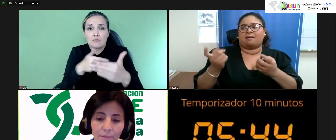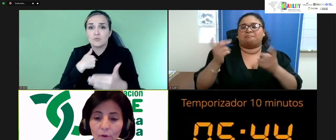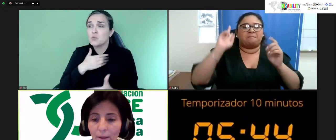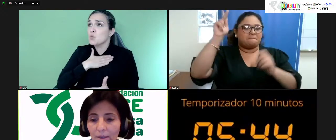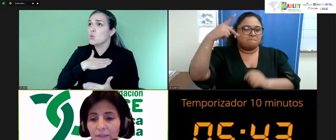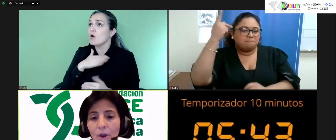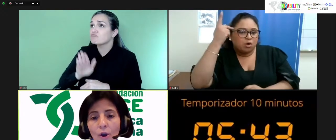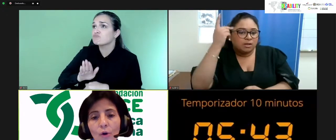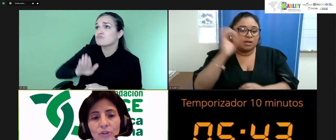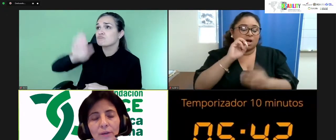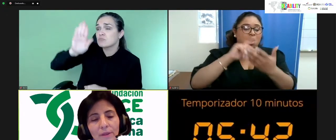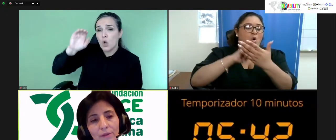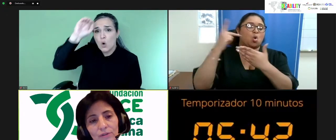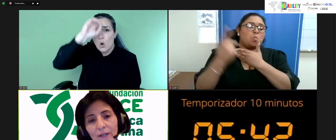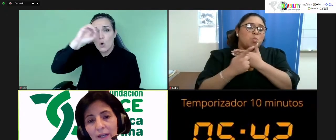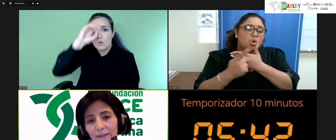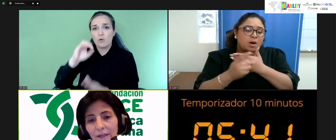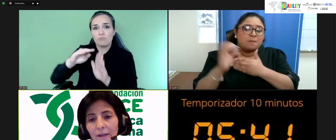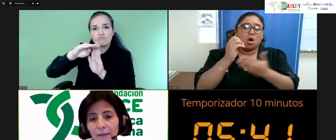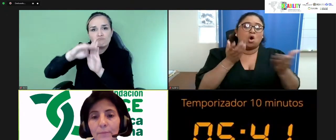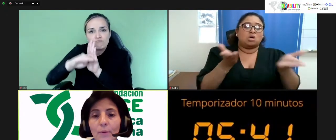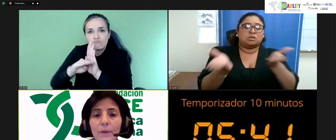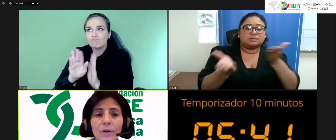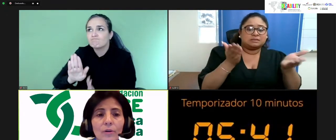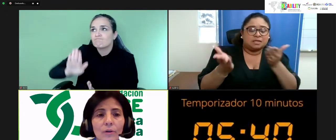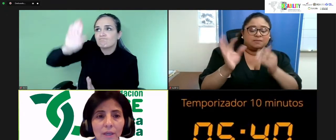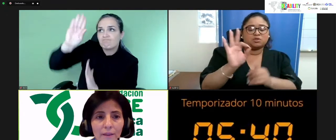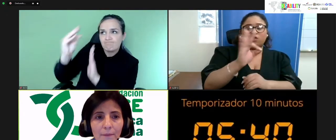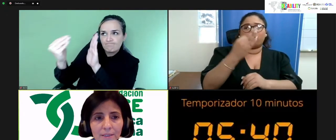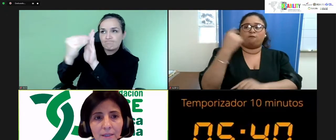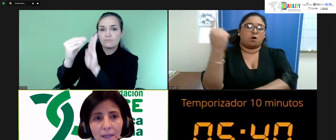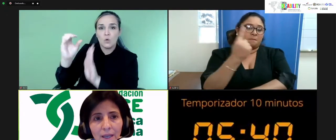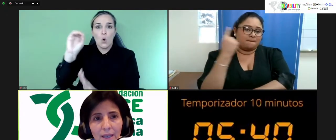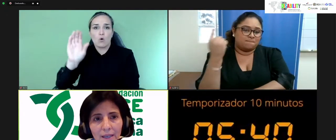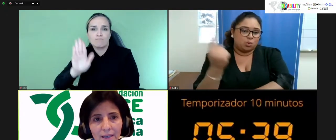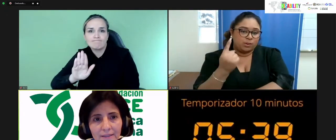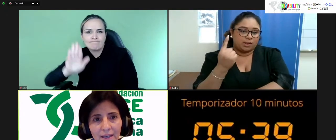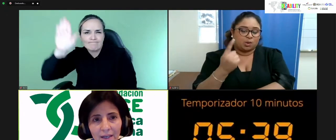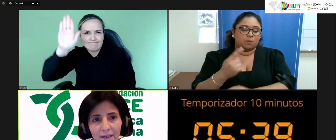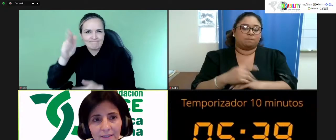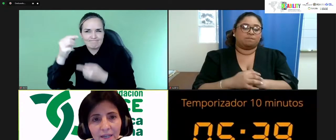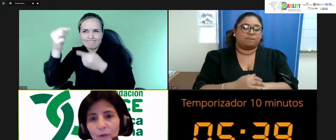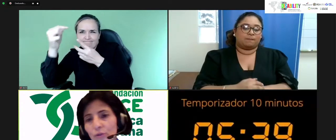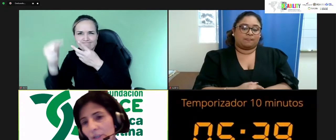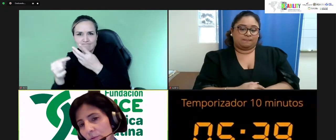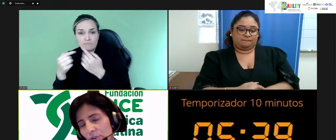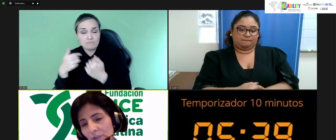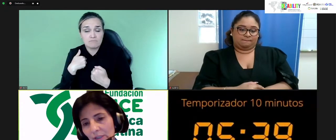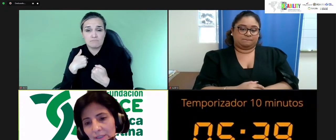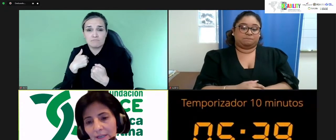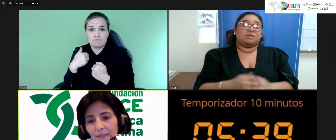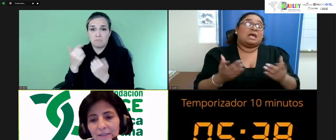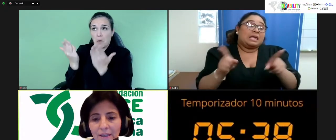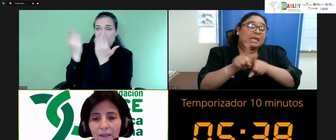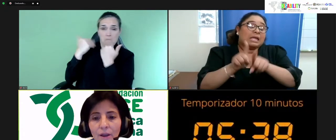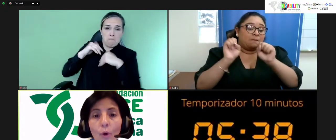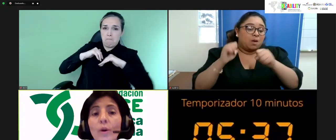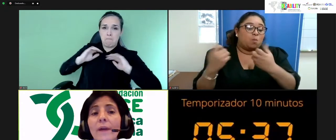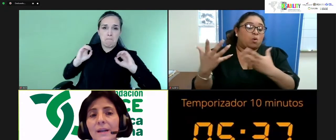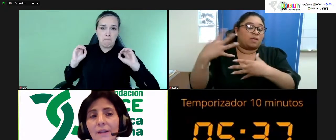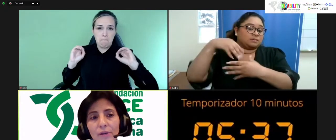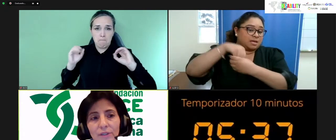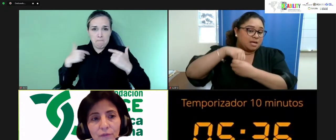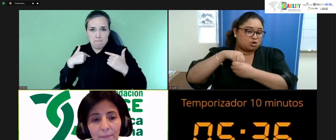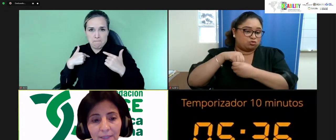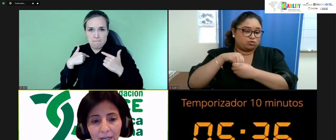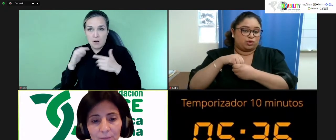implementation of policies programs or public services that will also